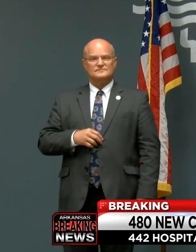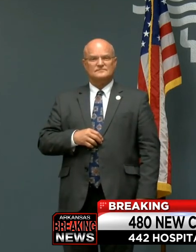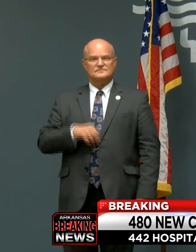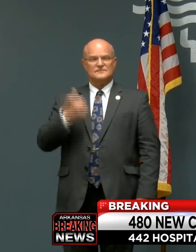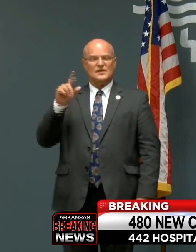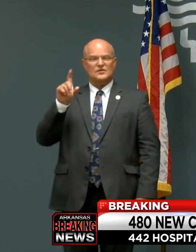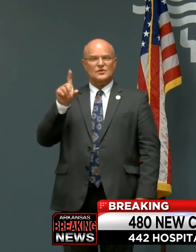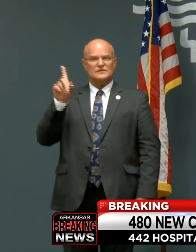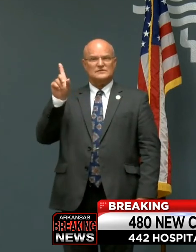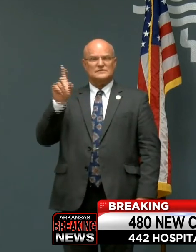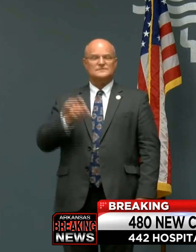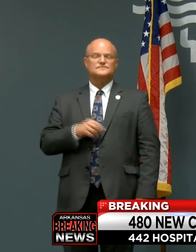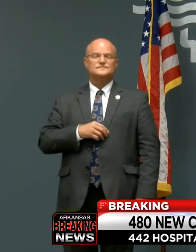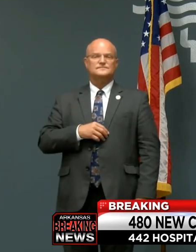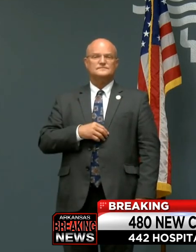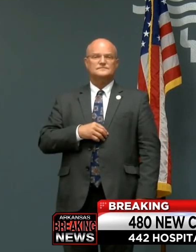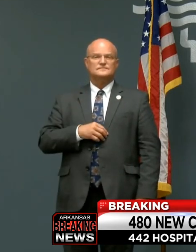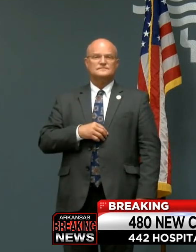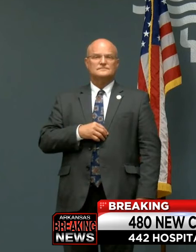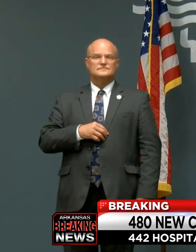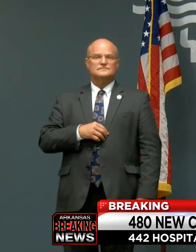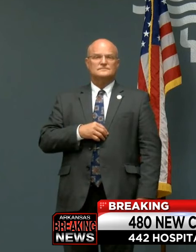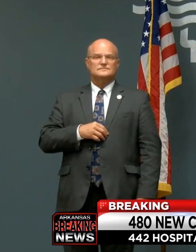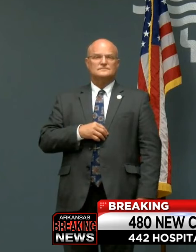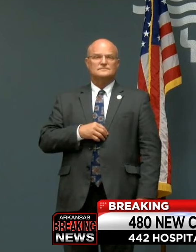Any other questions?